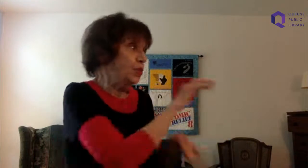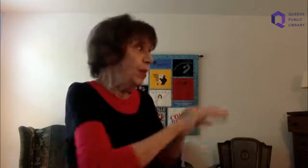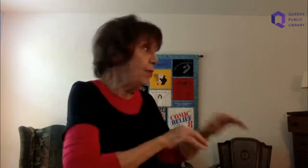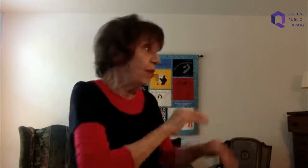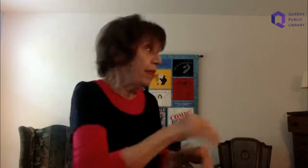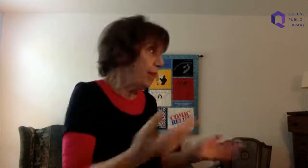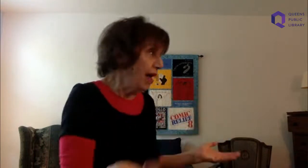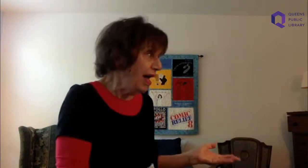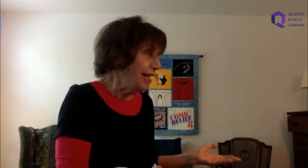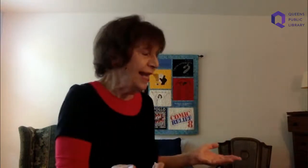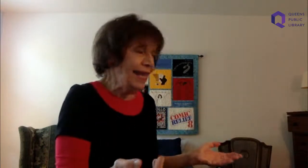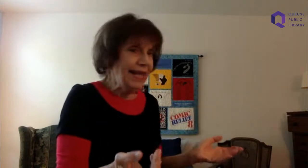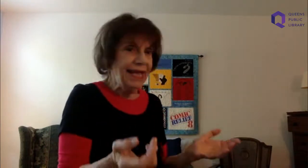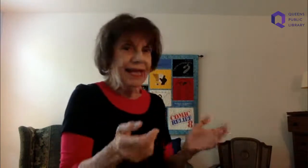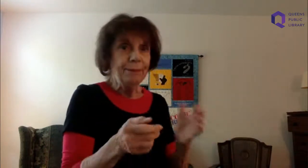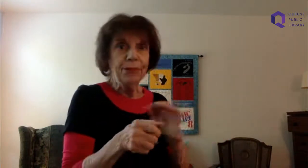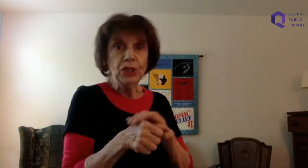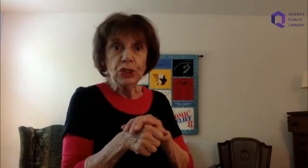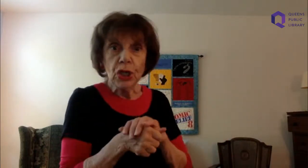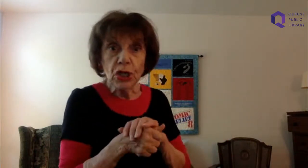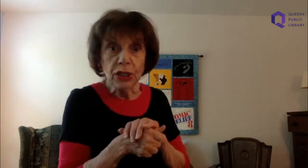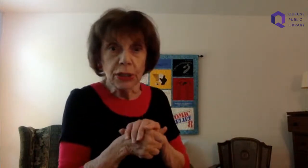swimmer in the pond. Turtle,